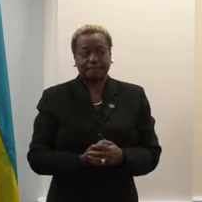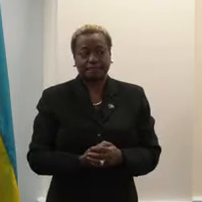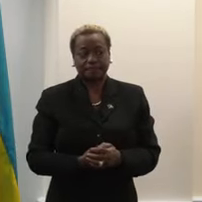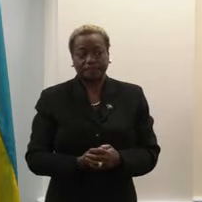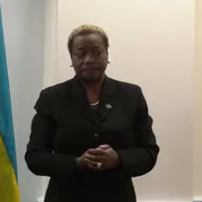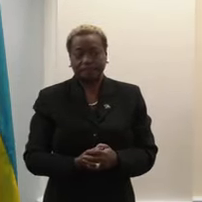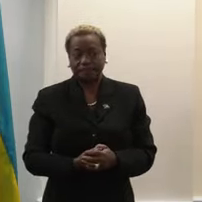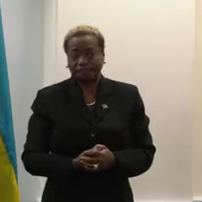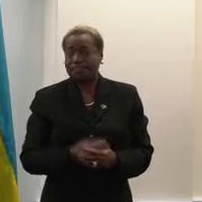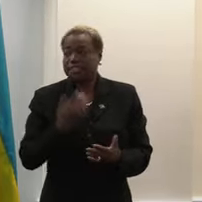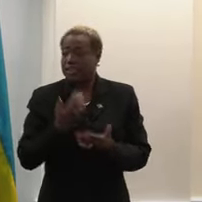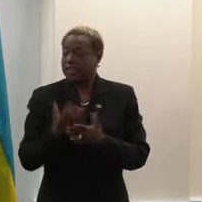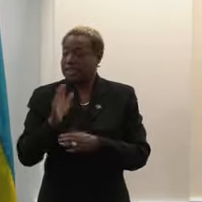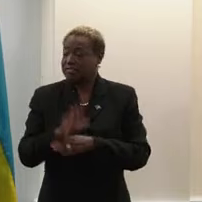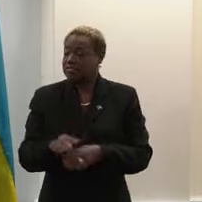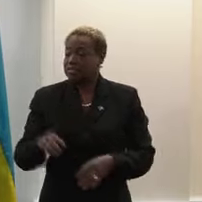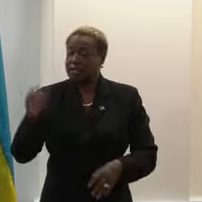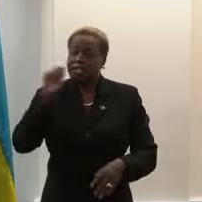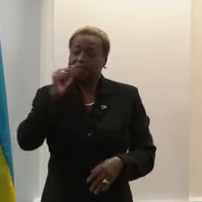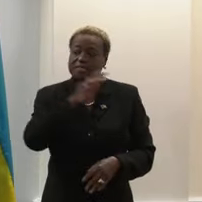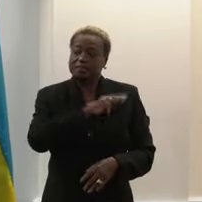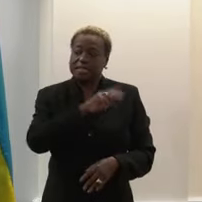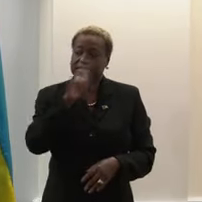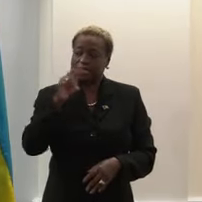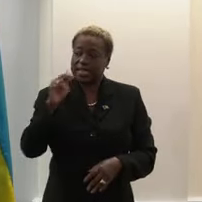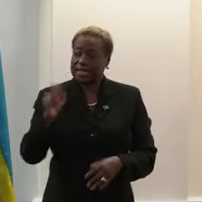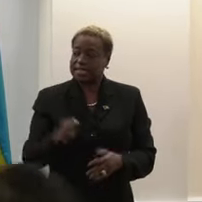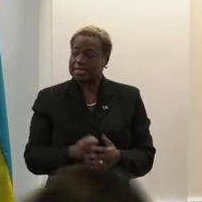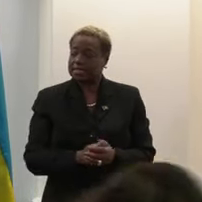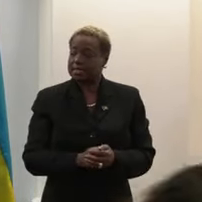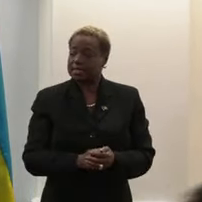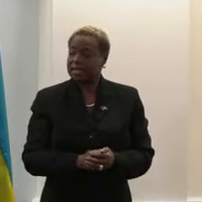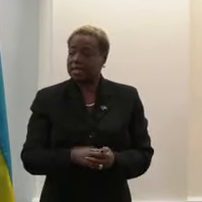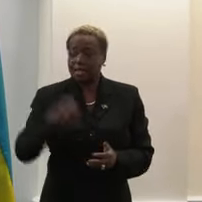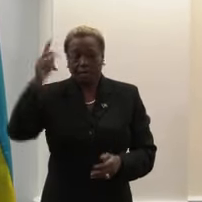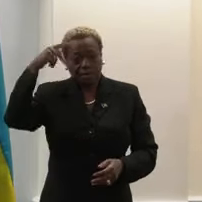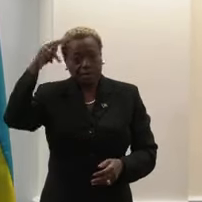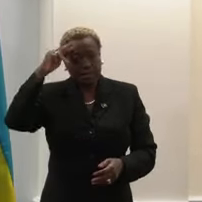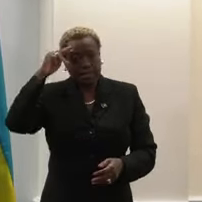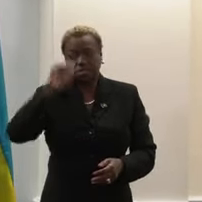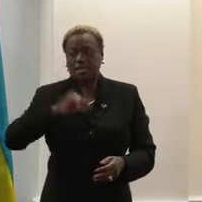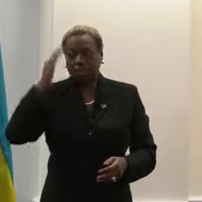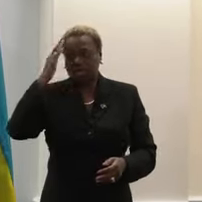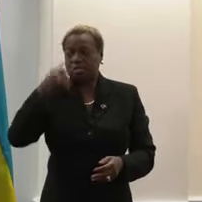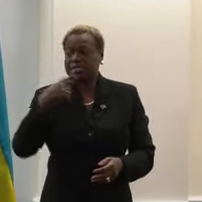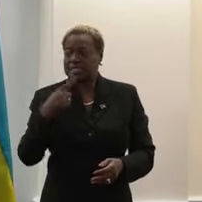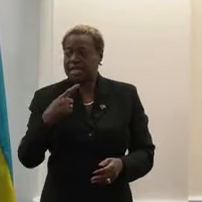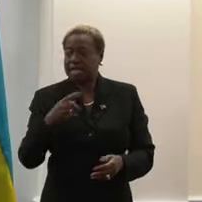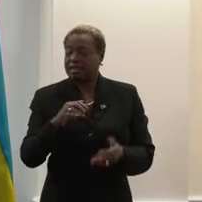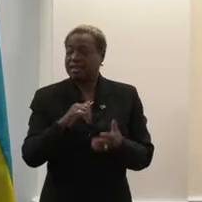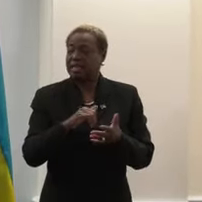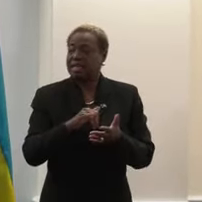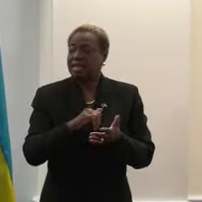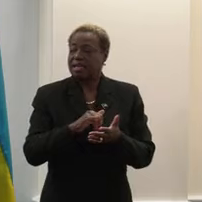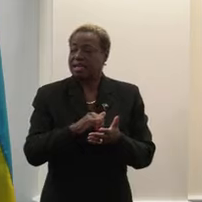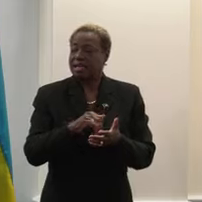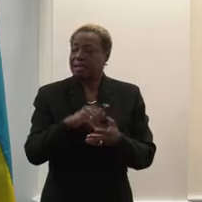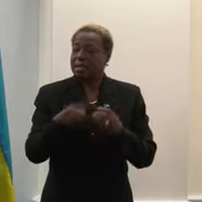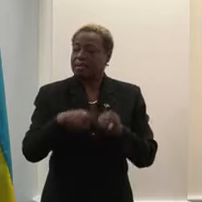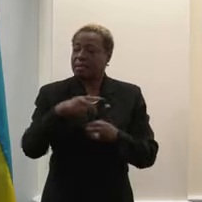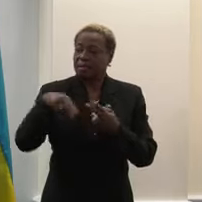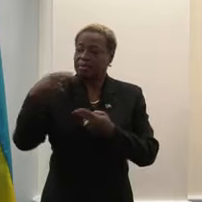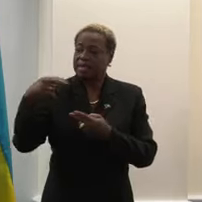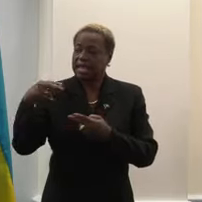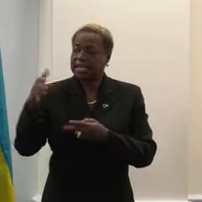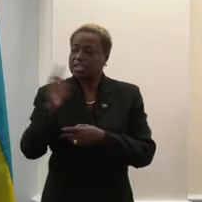Altamez. Good afternoon, sir. Altavis Mornings from ZNS. Prime Minister, I know you said even in your national press conference of Hurricane Dorian and here